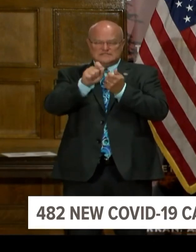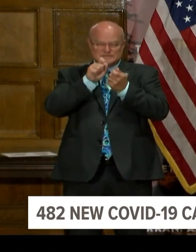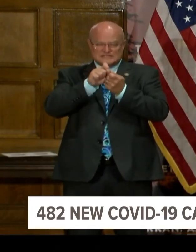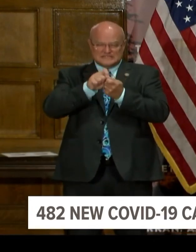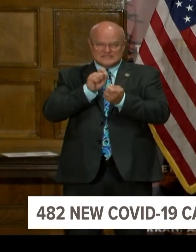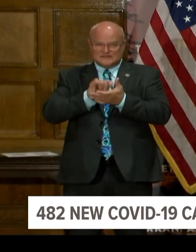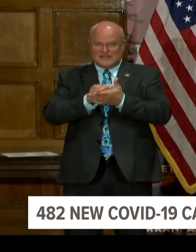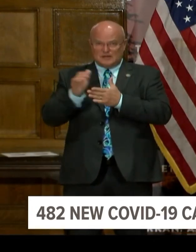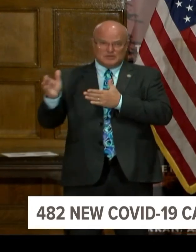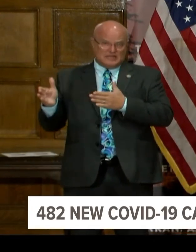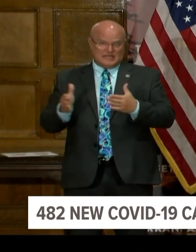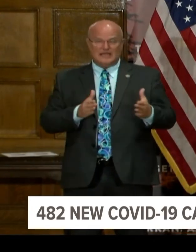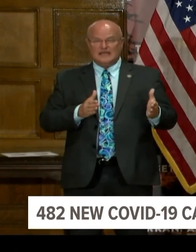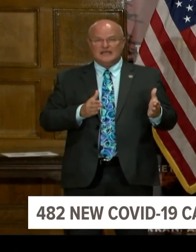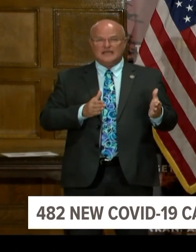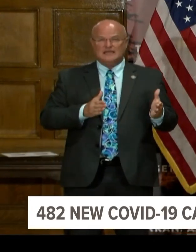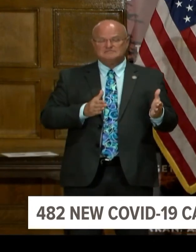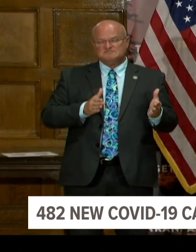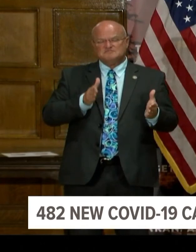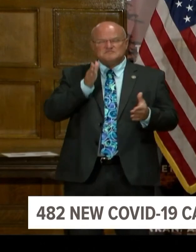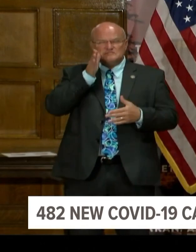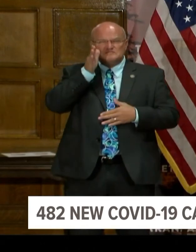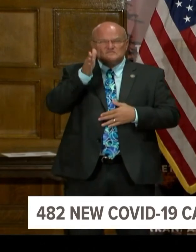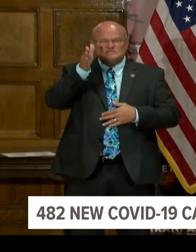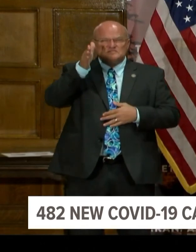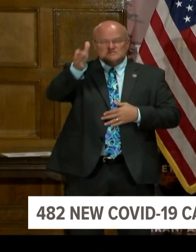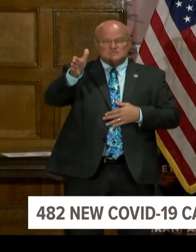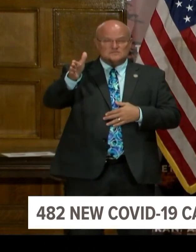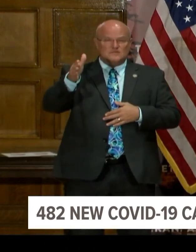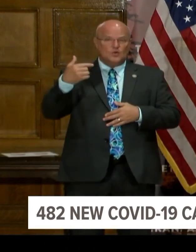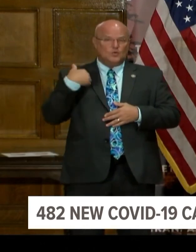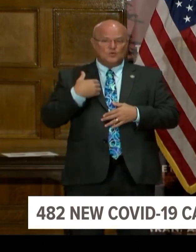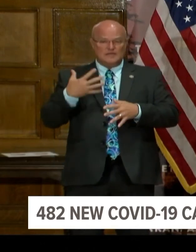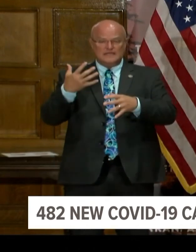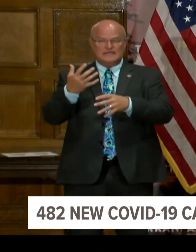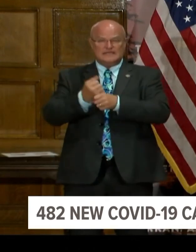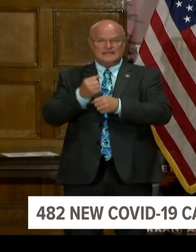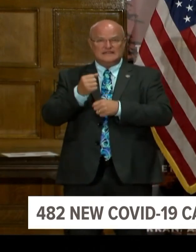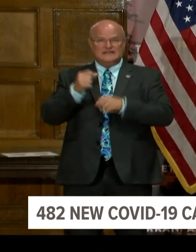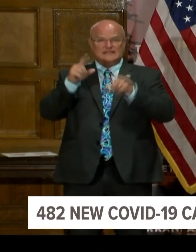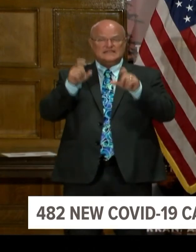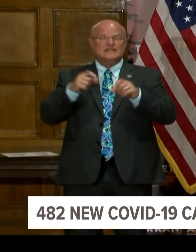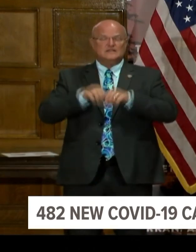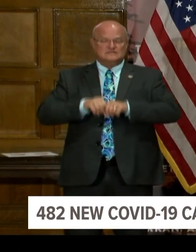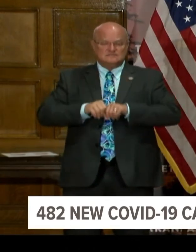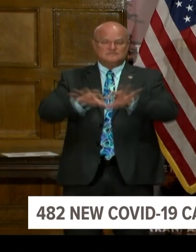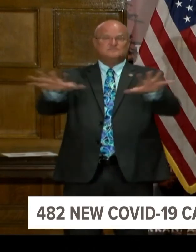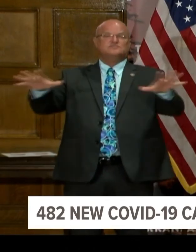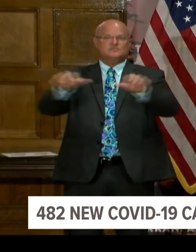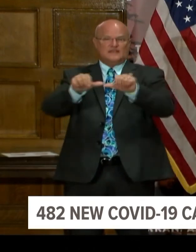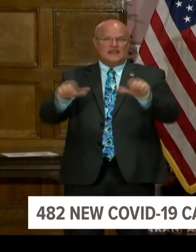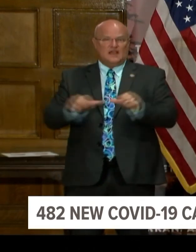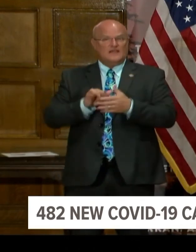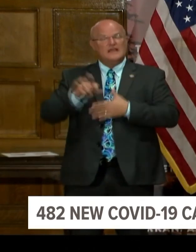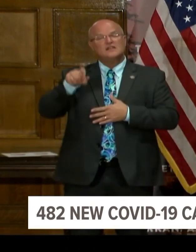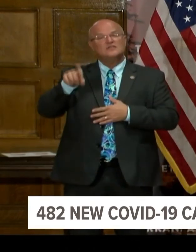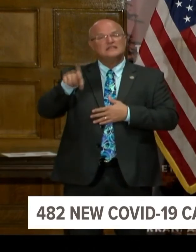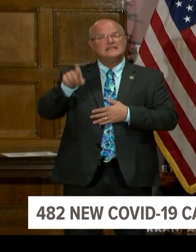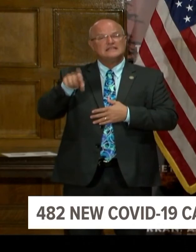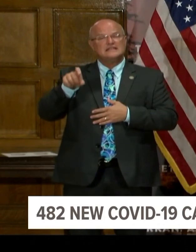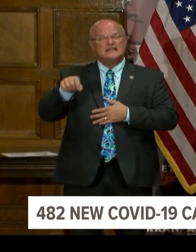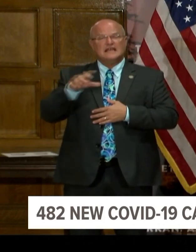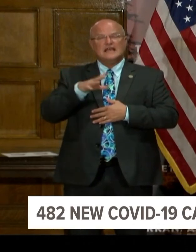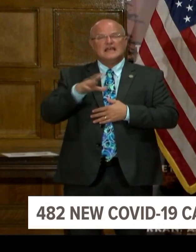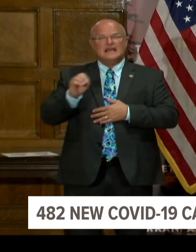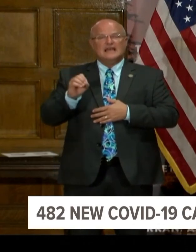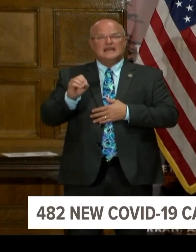specifics of that plan in the coming weeks. So when we get the test, we will deploy it to the areas that are needed